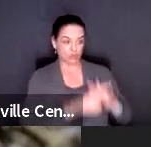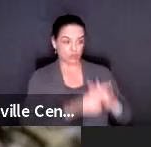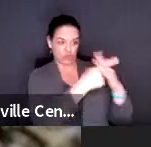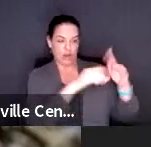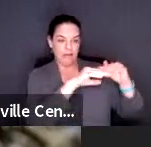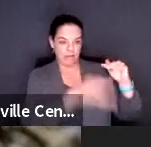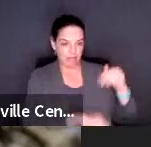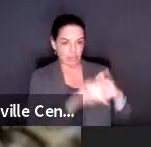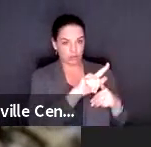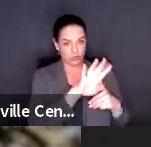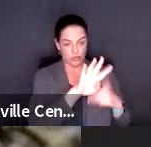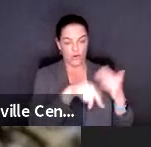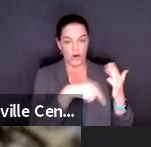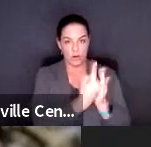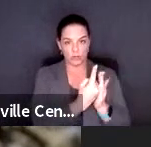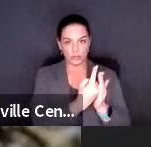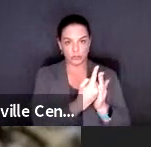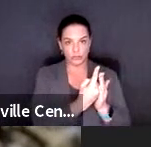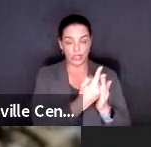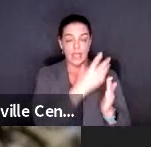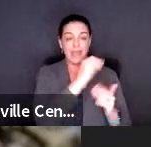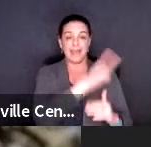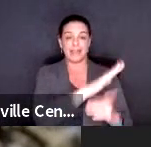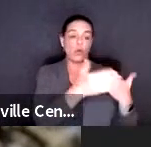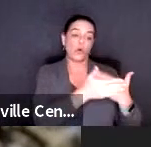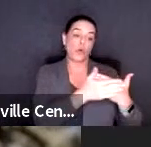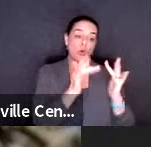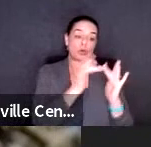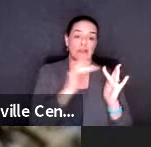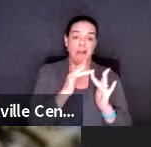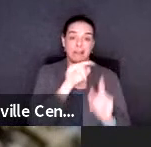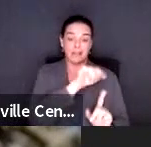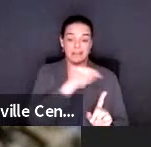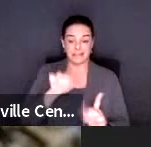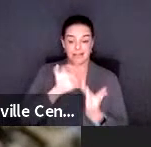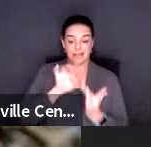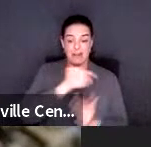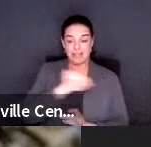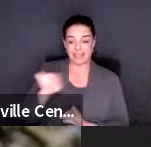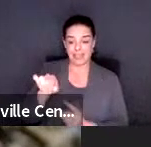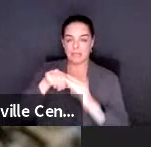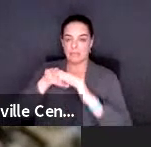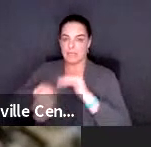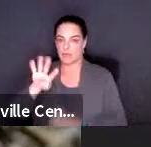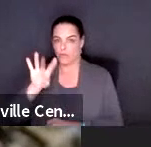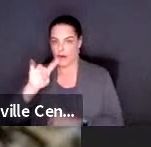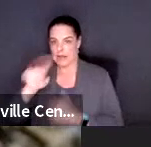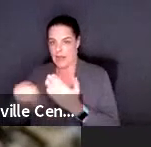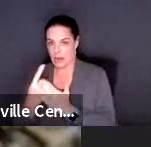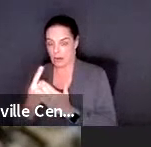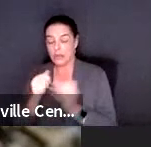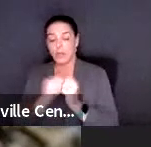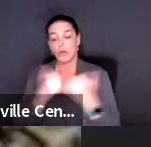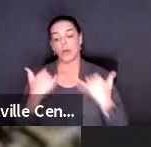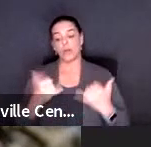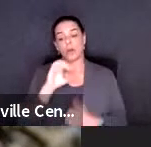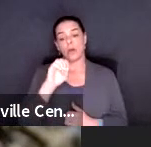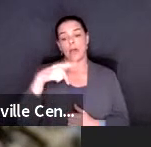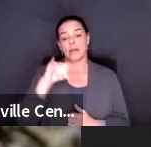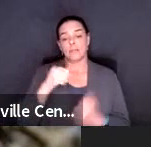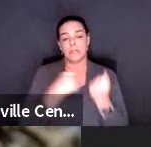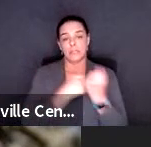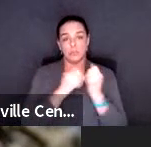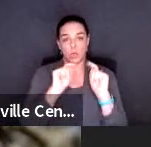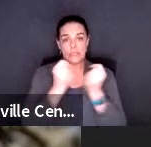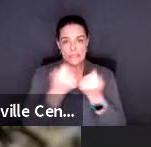new cases within 24 hours and close contacts within 48 hours. With our current EPI support team, we continue to be able to